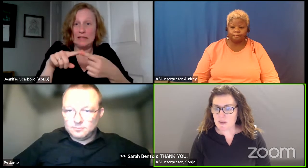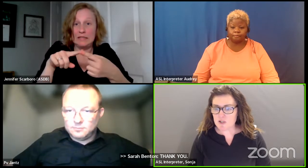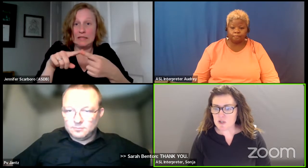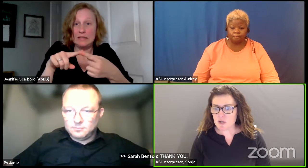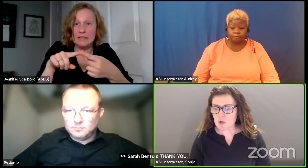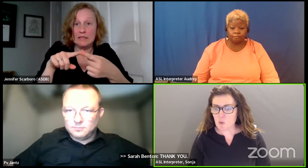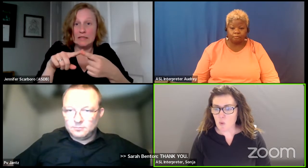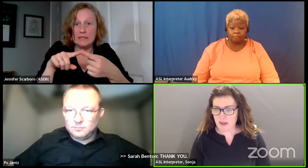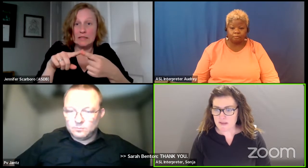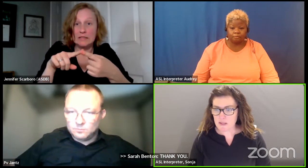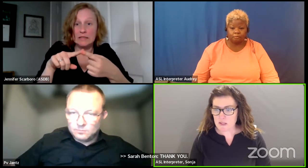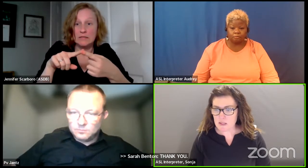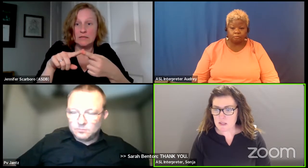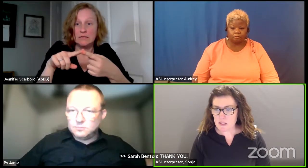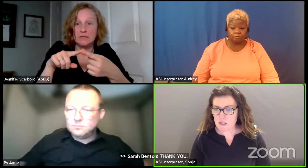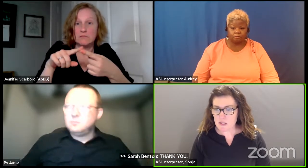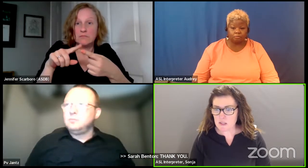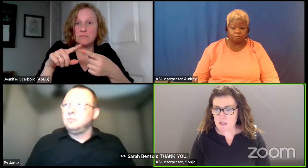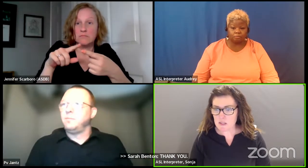Did she mention when?